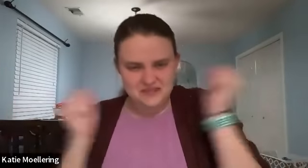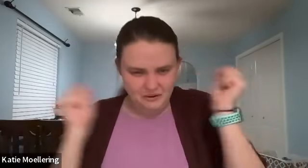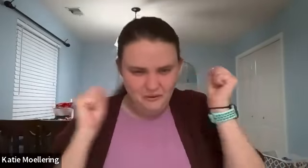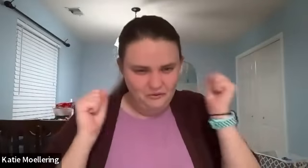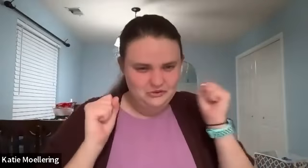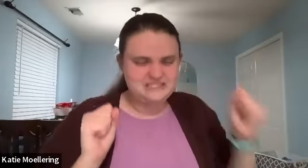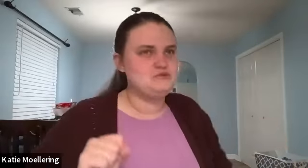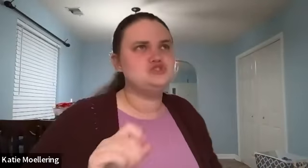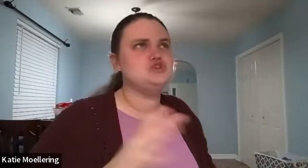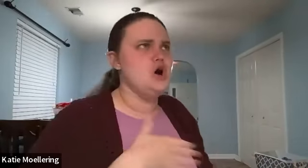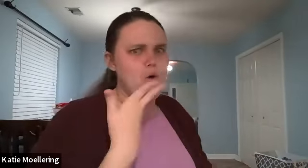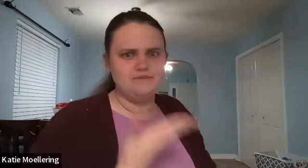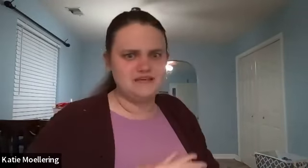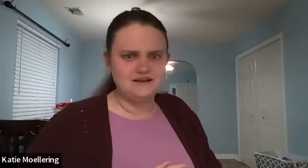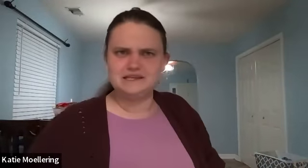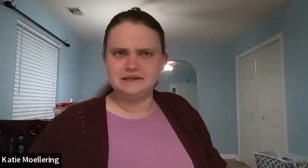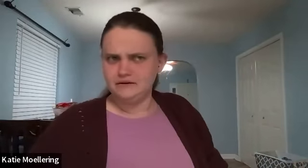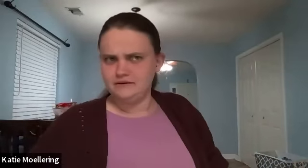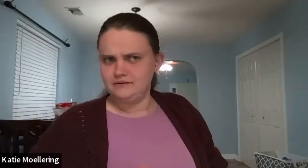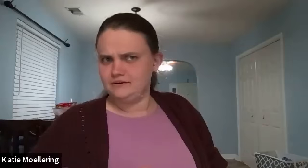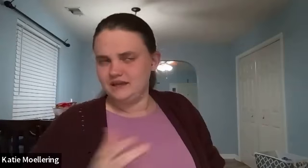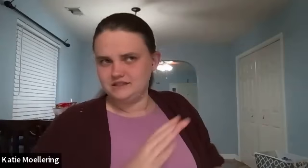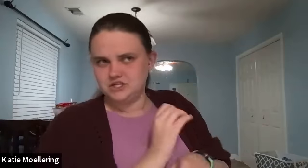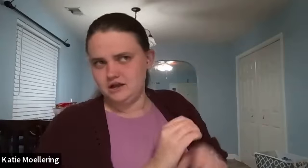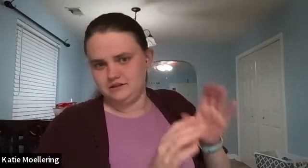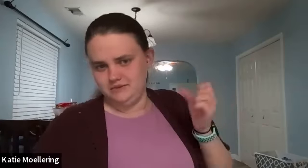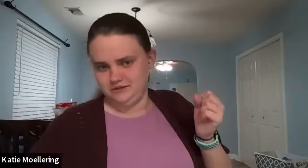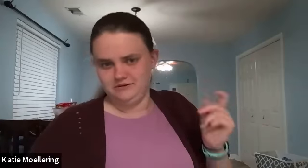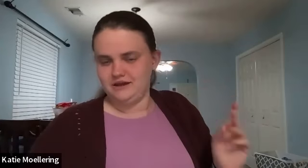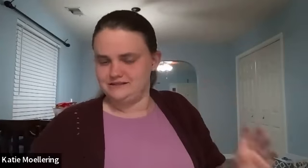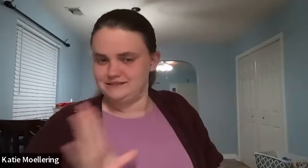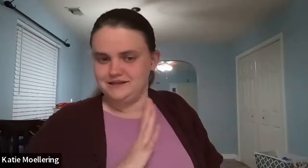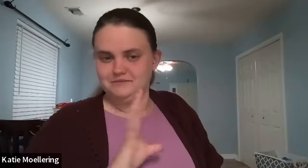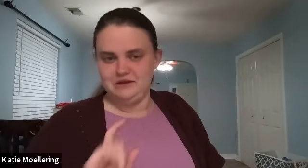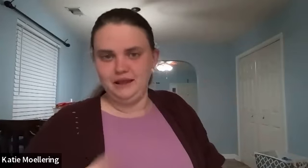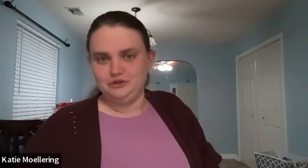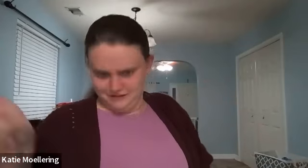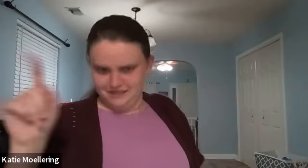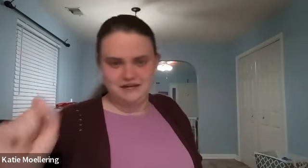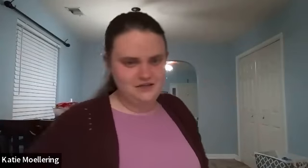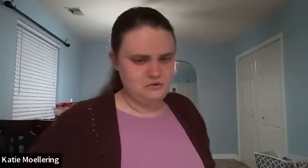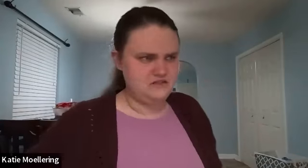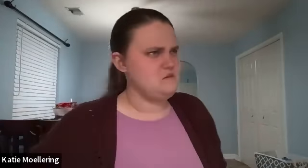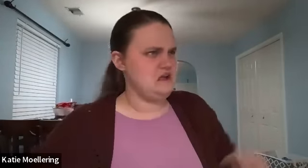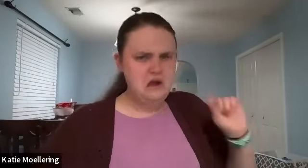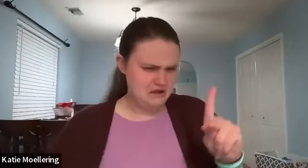about cold because they were so upset. And I was like, it's chocolate milk, you guys. It's gonna be okay. You can get another one. And they're like,